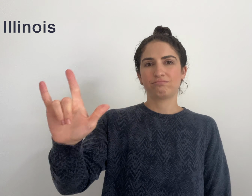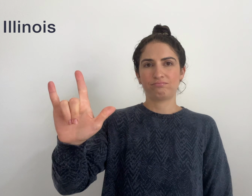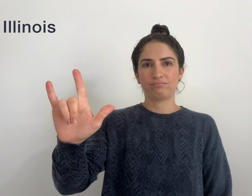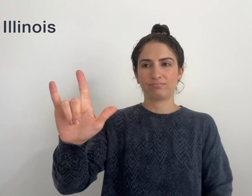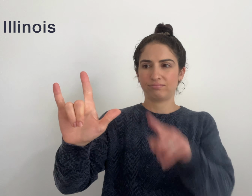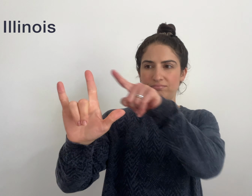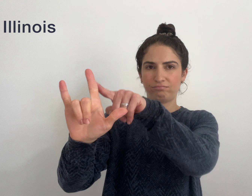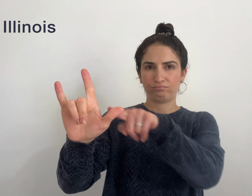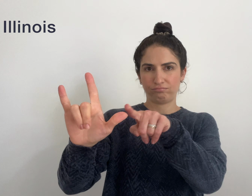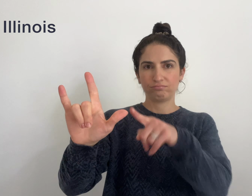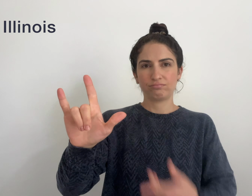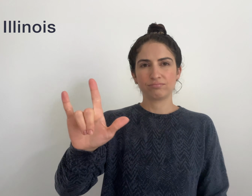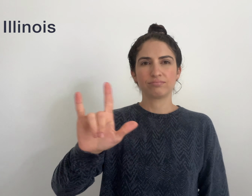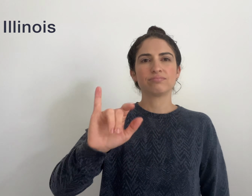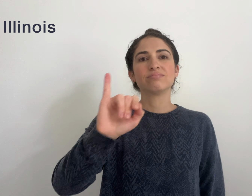ILL becomes Illinois.